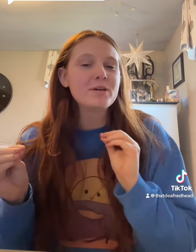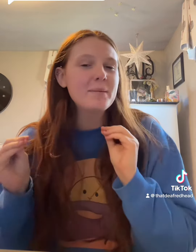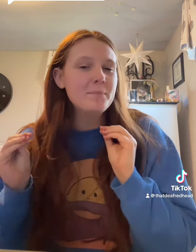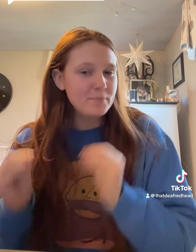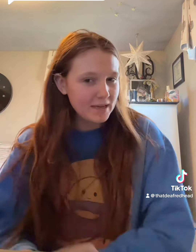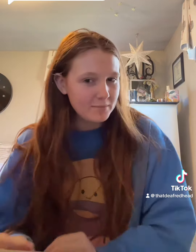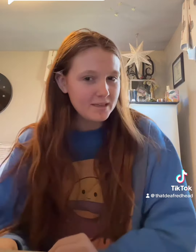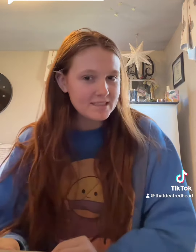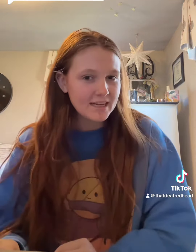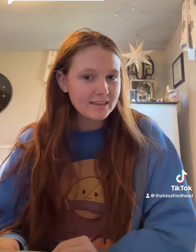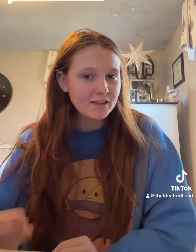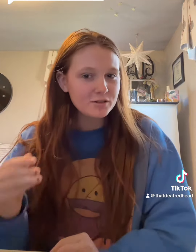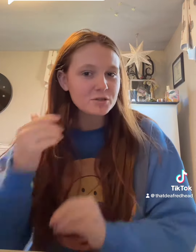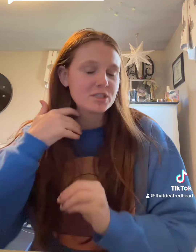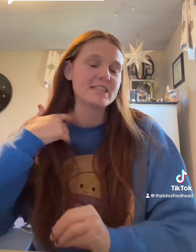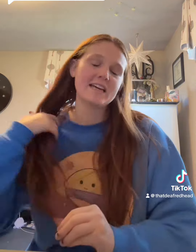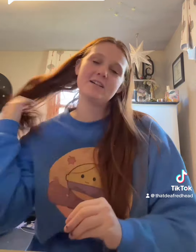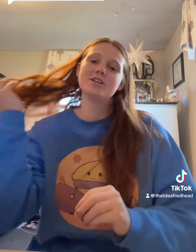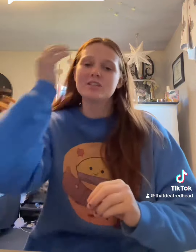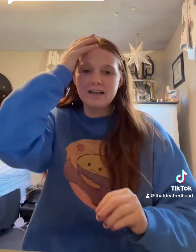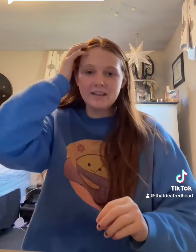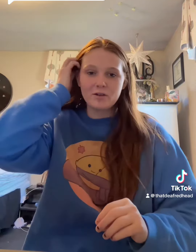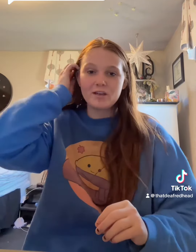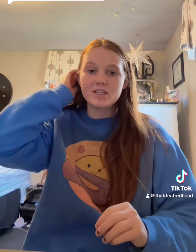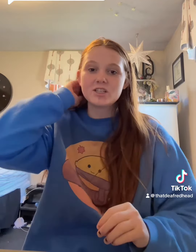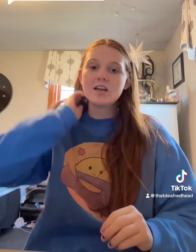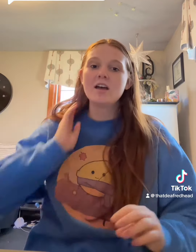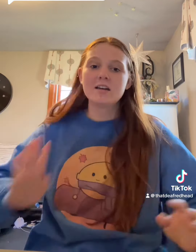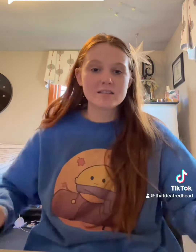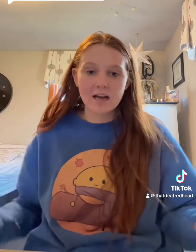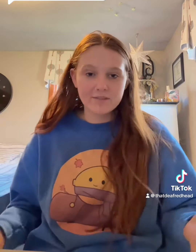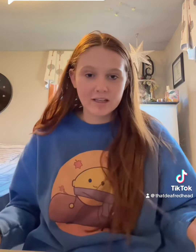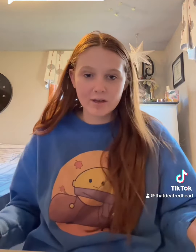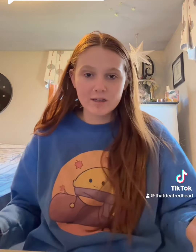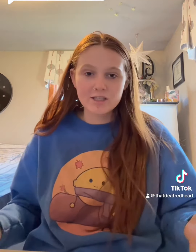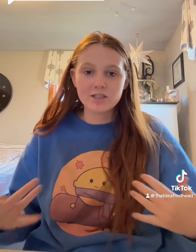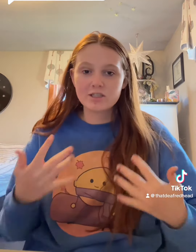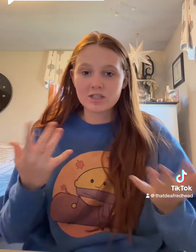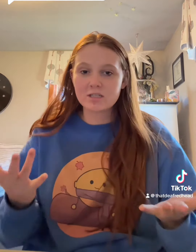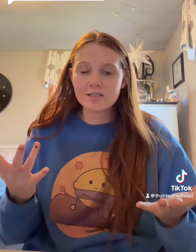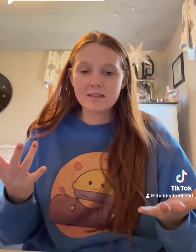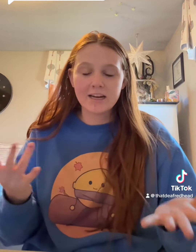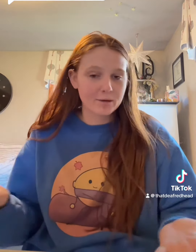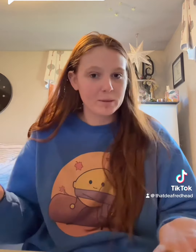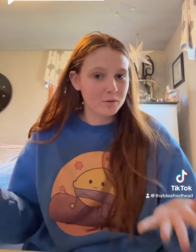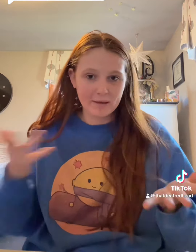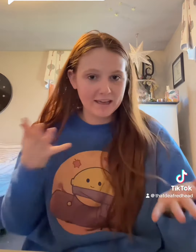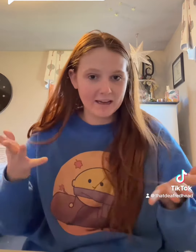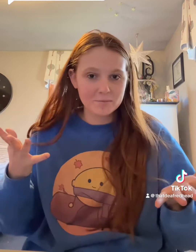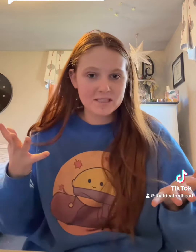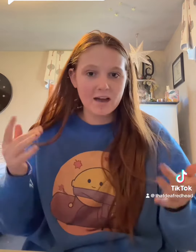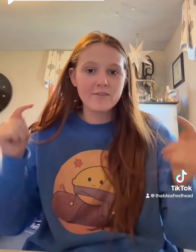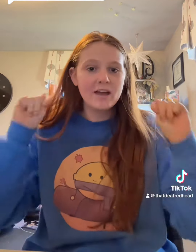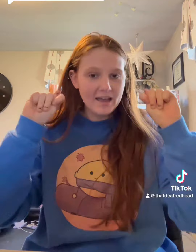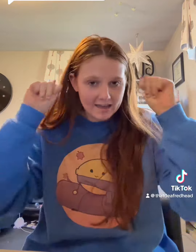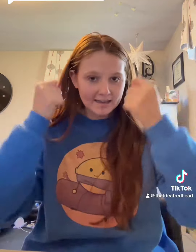in baby sign language, which is English Sign Language, it's not even a language, it's just hearing people making up stuff. It's